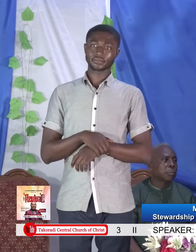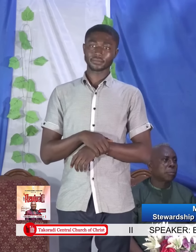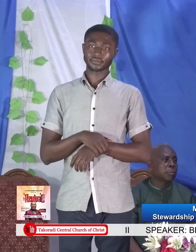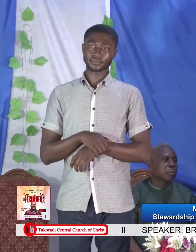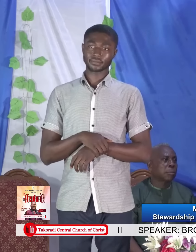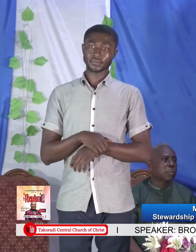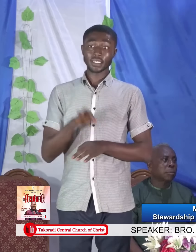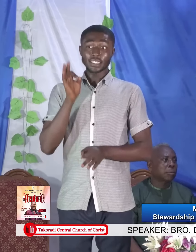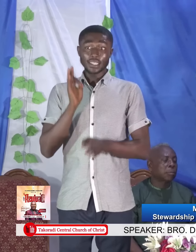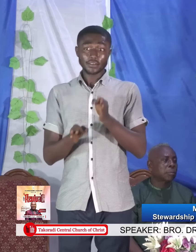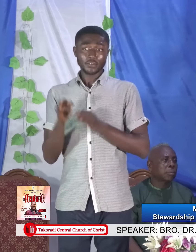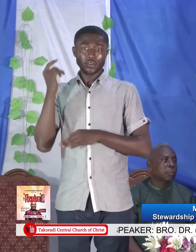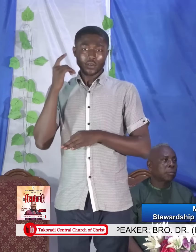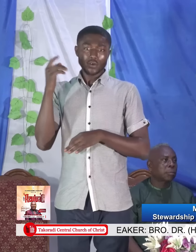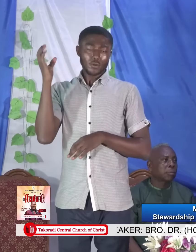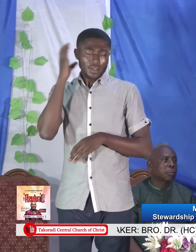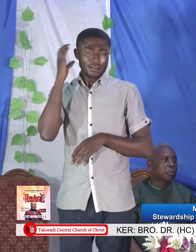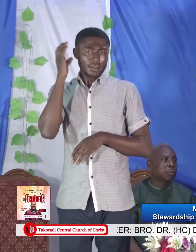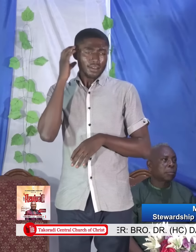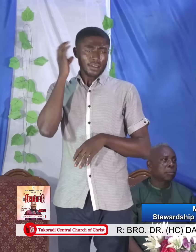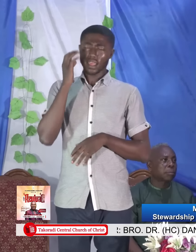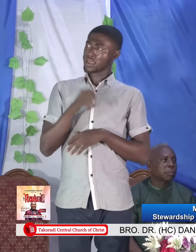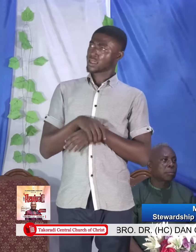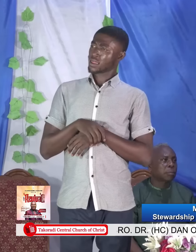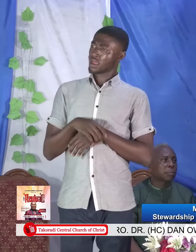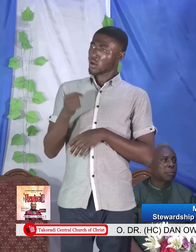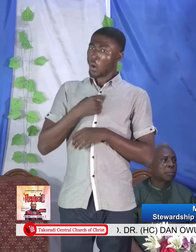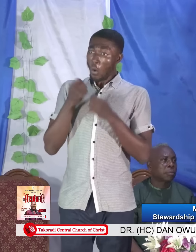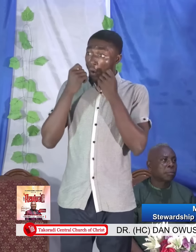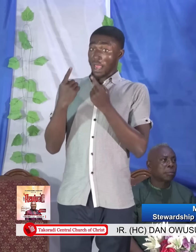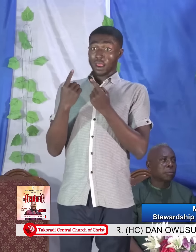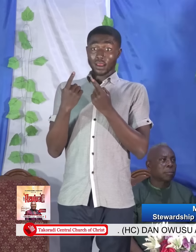sɛ ɛyɛ wasom tententen sɛ sɛ yɛtumi tɔ yasase